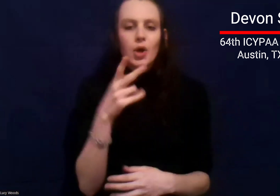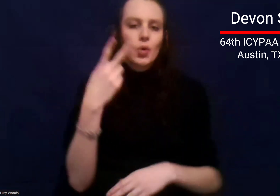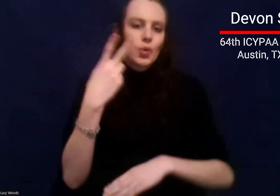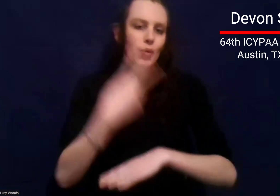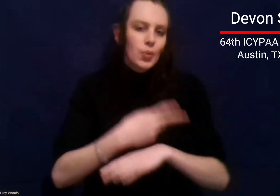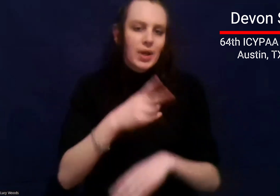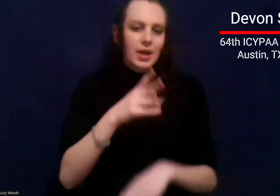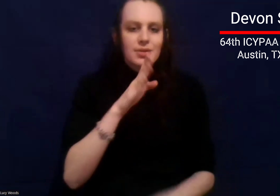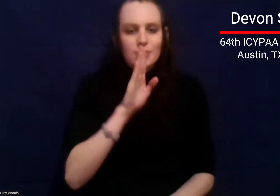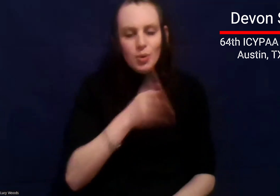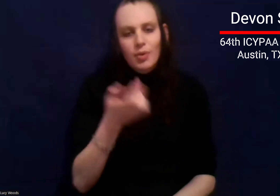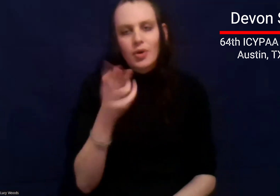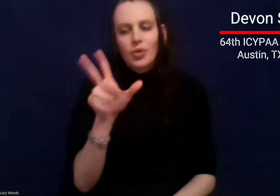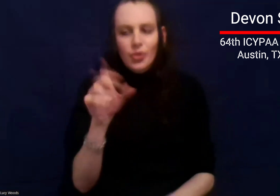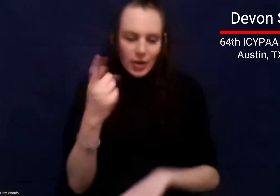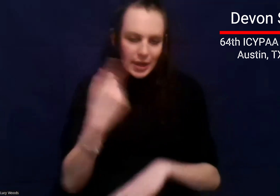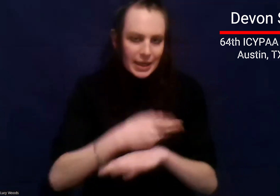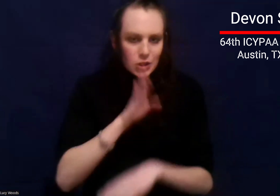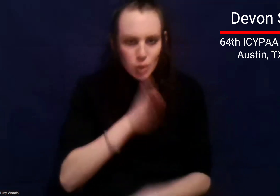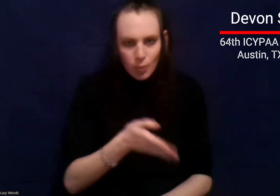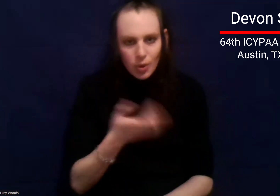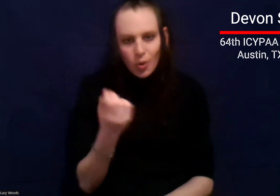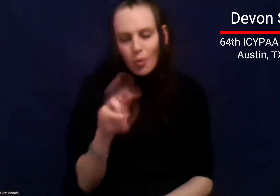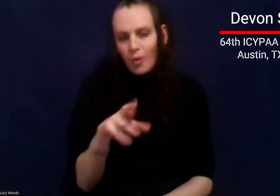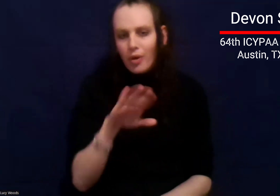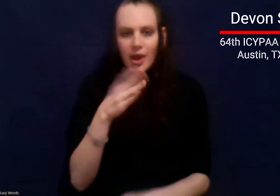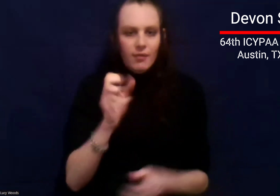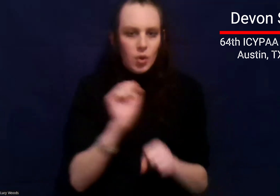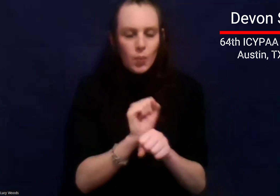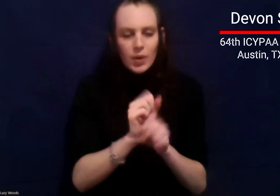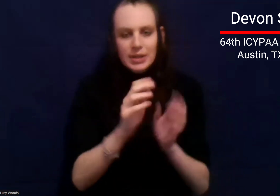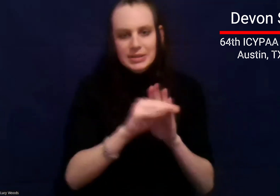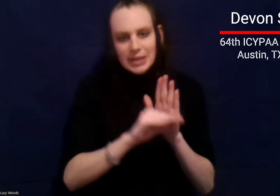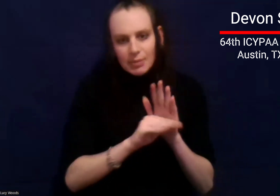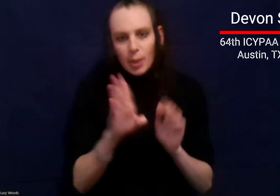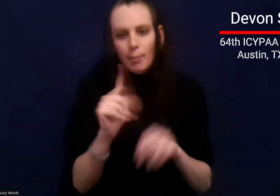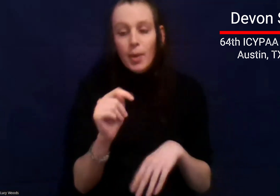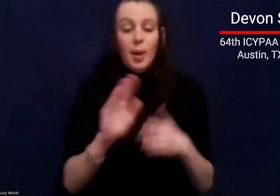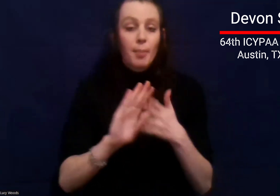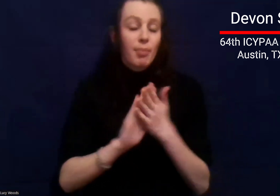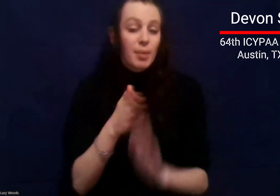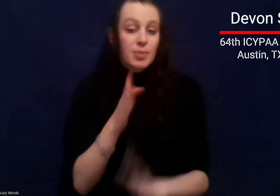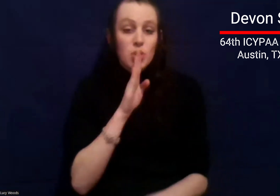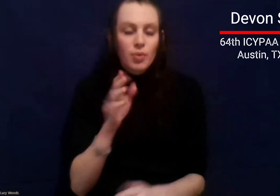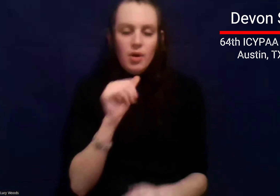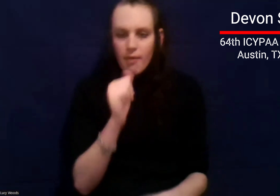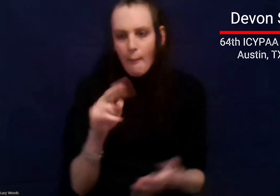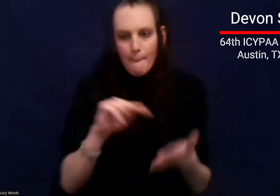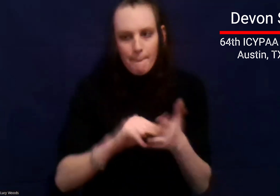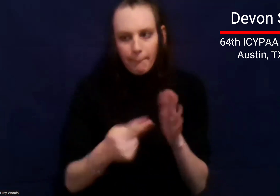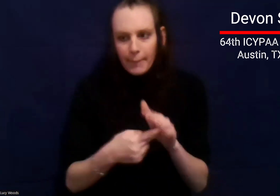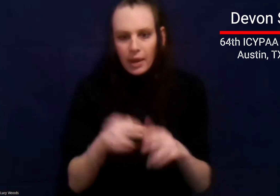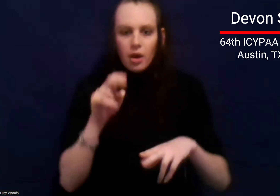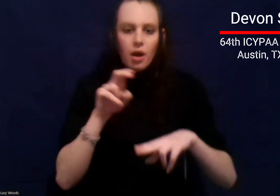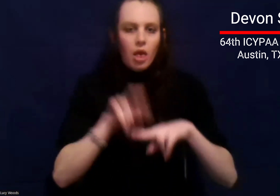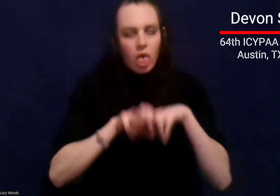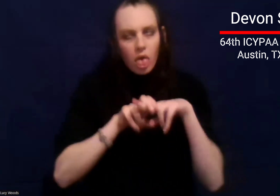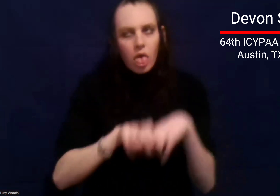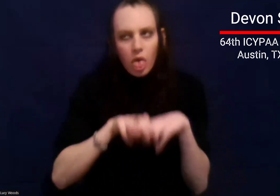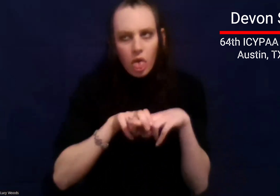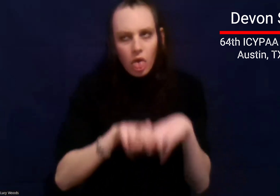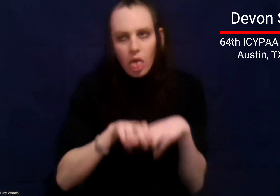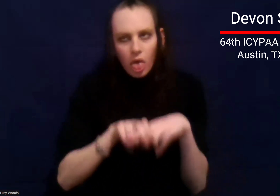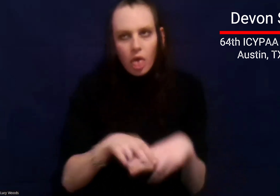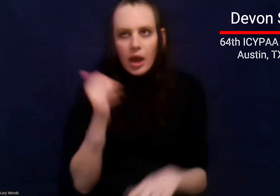life. But to get sober doesn't mean you're going to sit on your couch and fucking rot for the rest of your life and just stay away and hold on one day at a